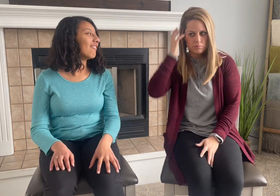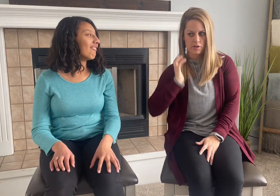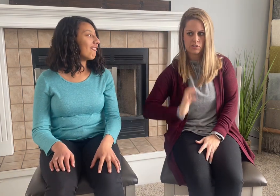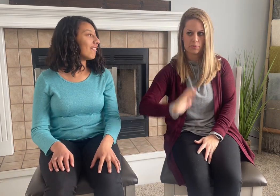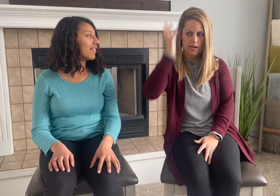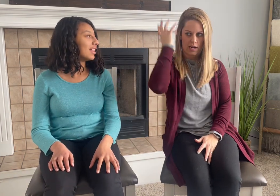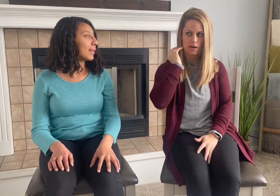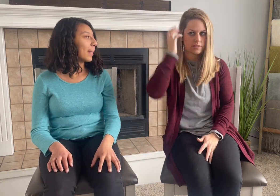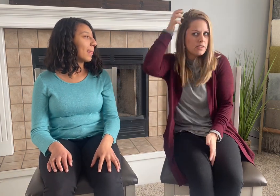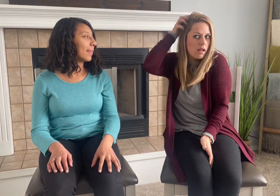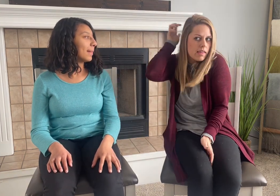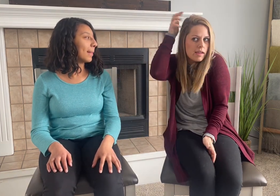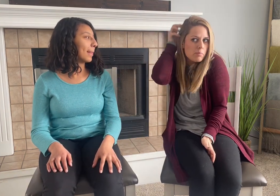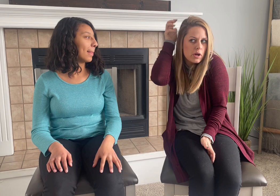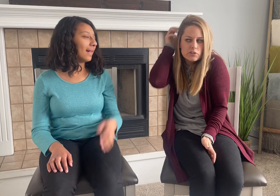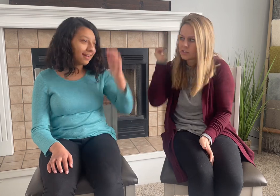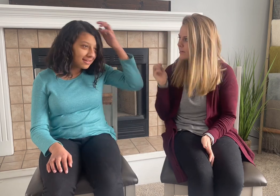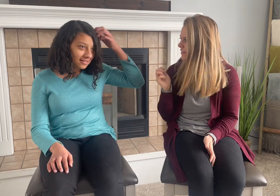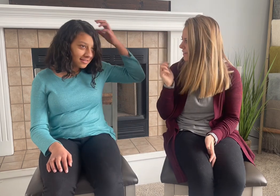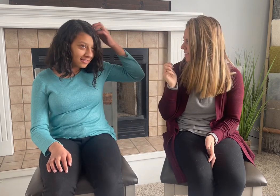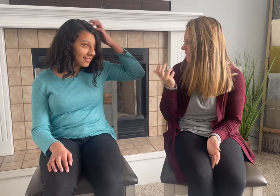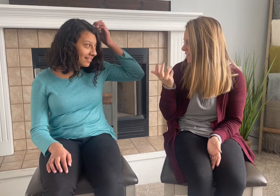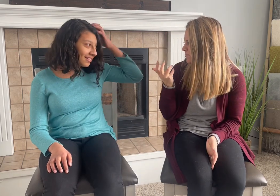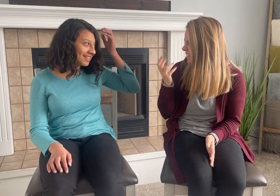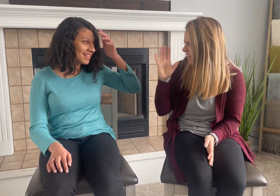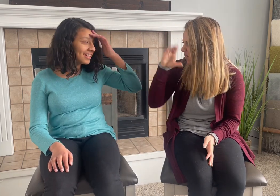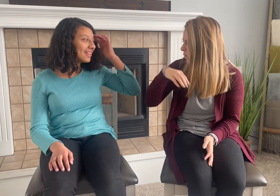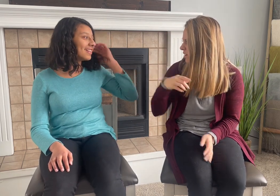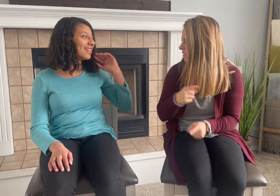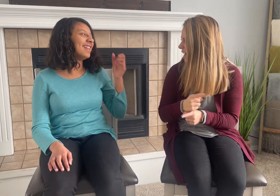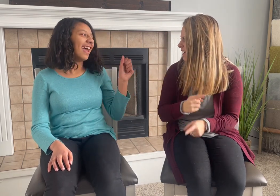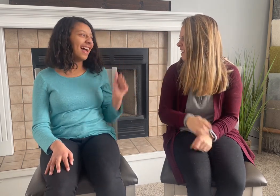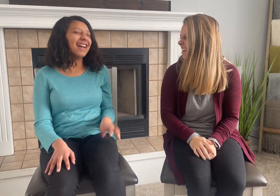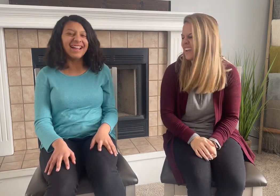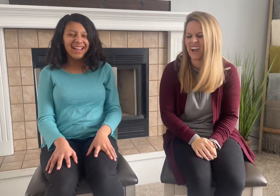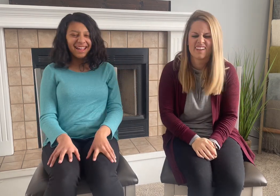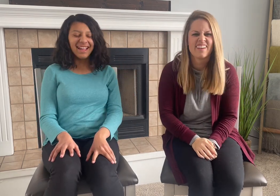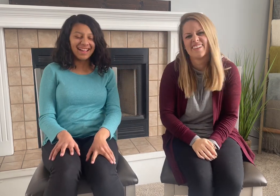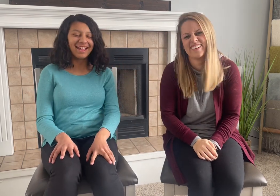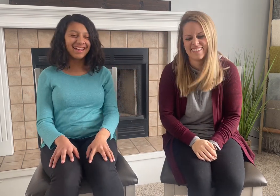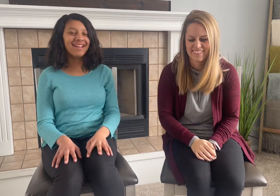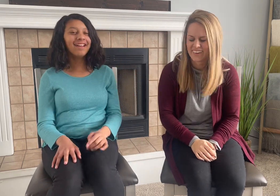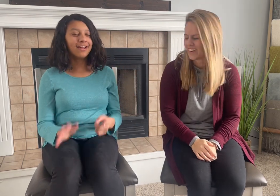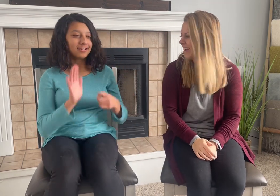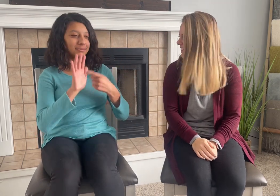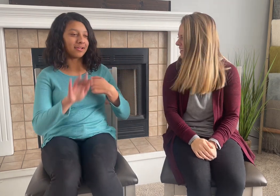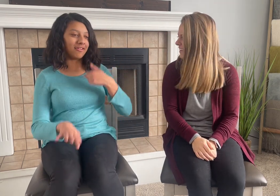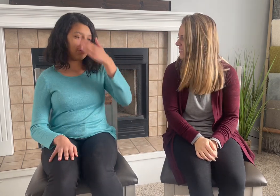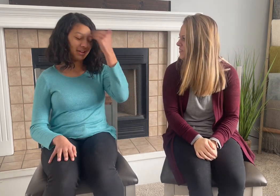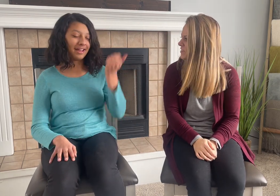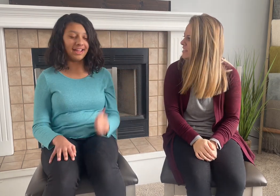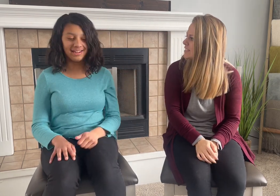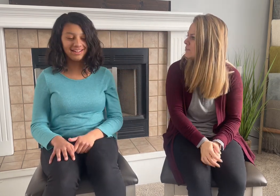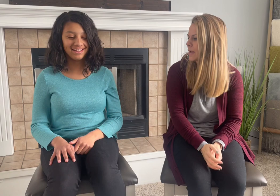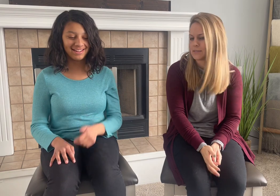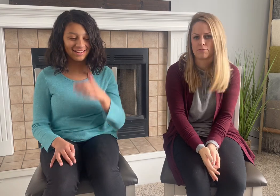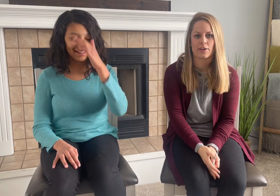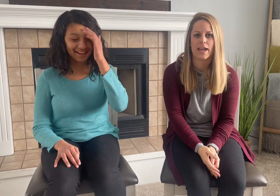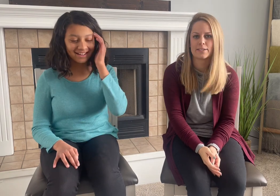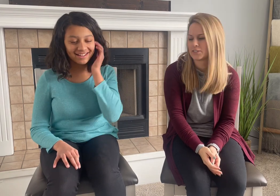brush my hair, it's not like brush. It'd be kind of weird, right? Yeah. All right. Sometimes I forget, she